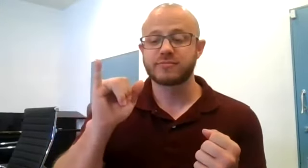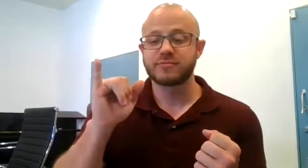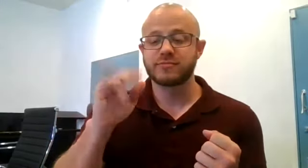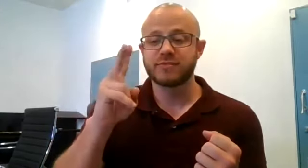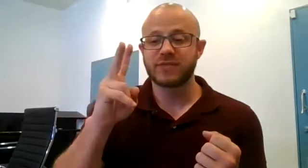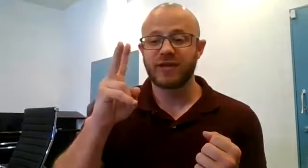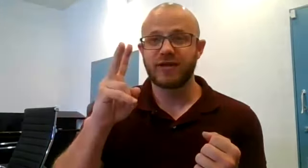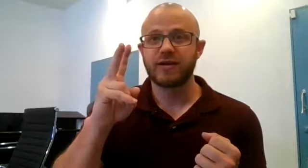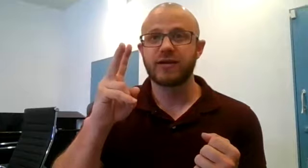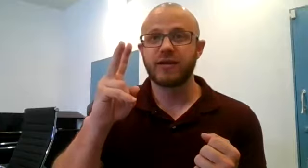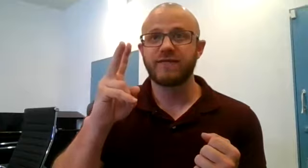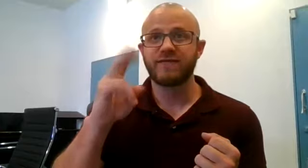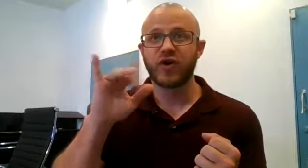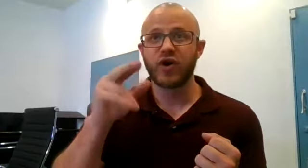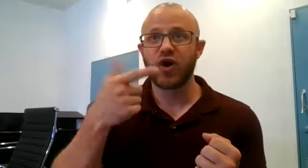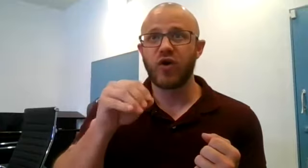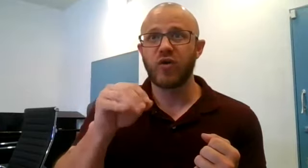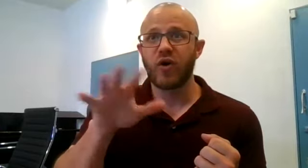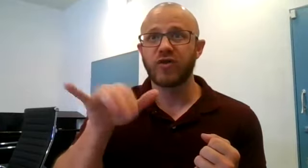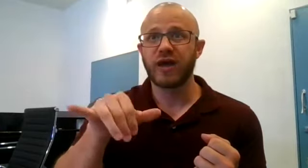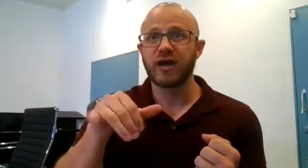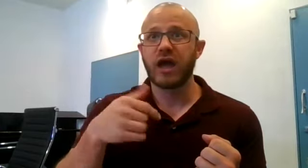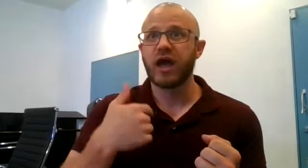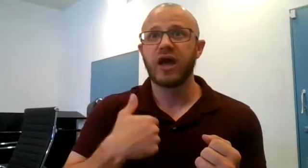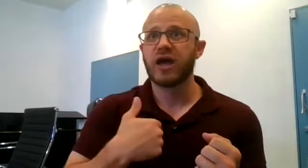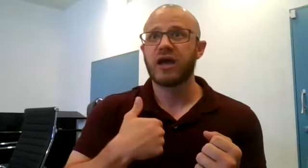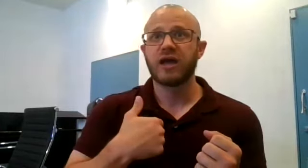Astrological signs? Like Virgo and all that?